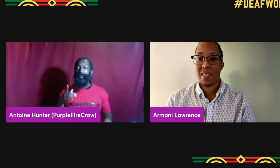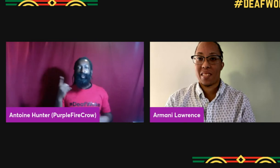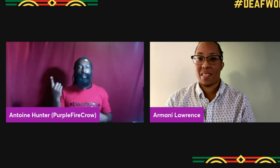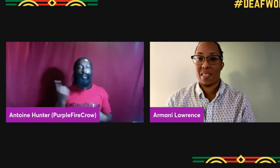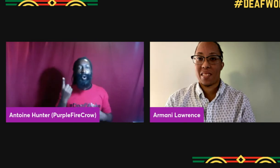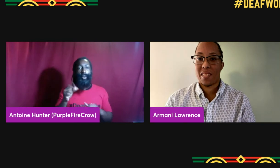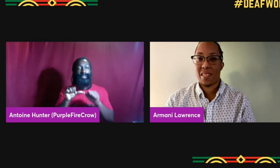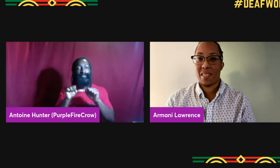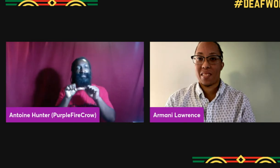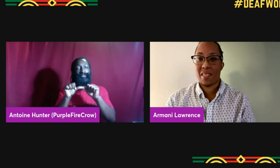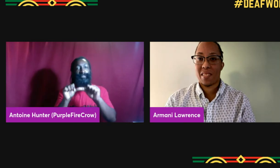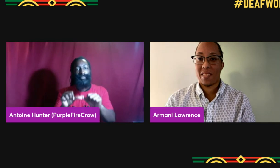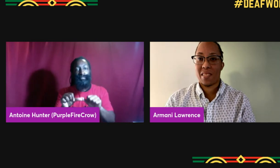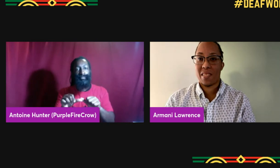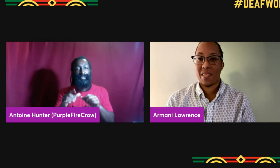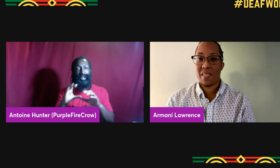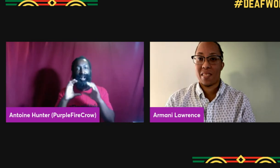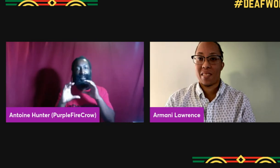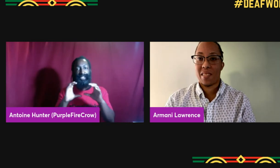us.